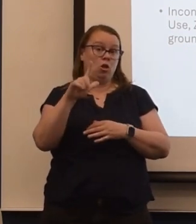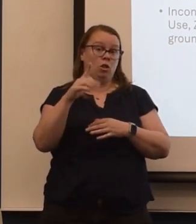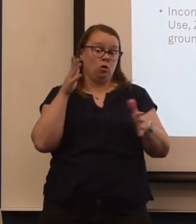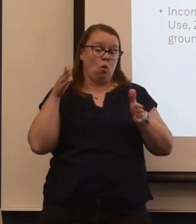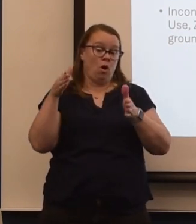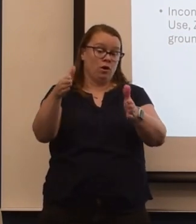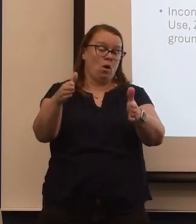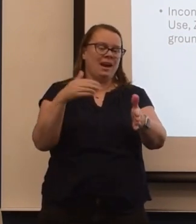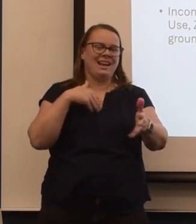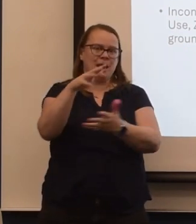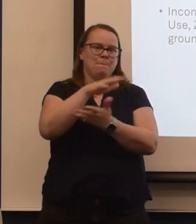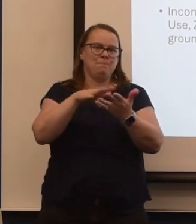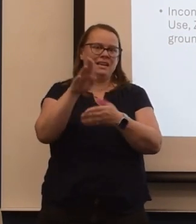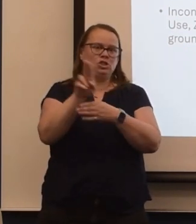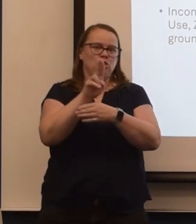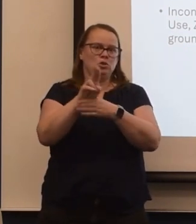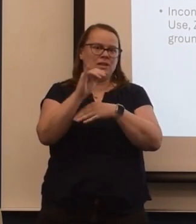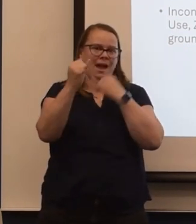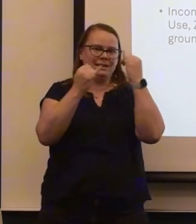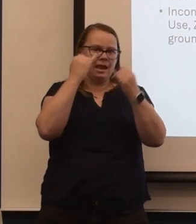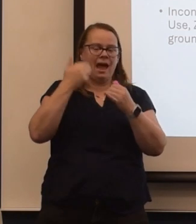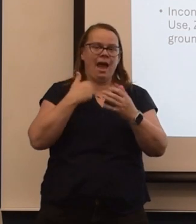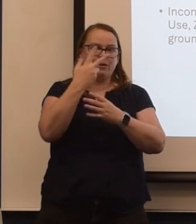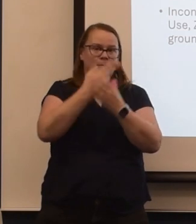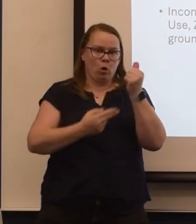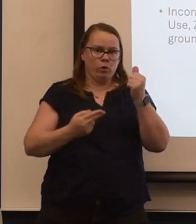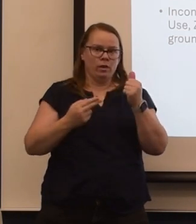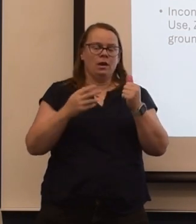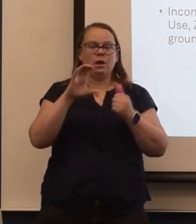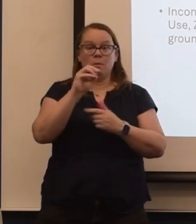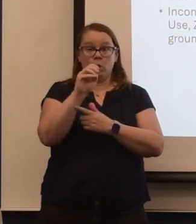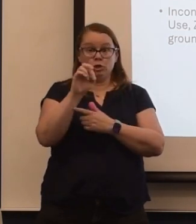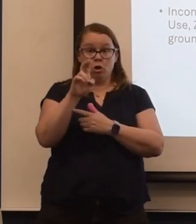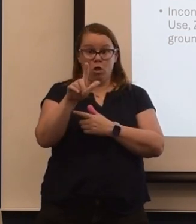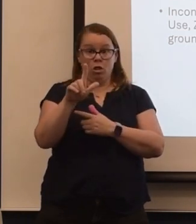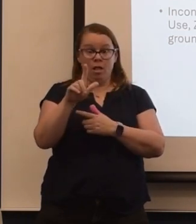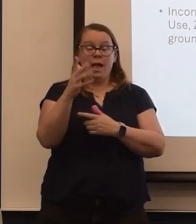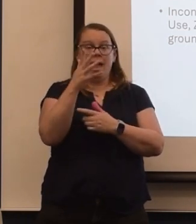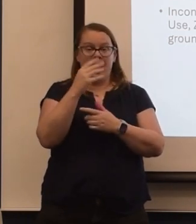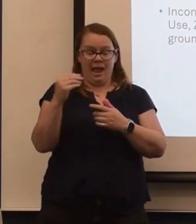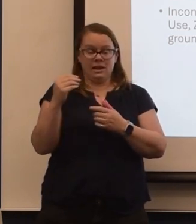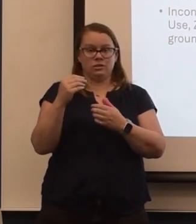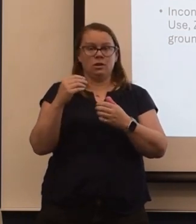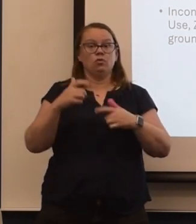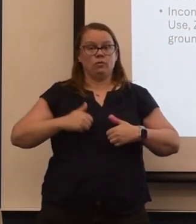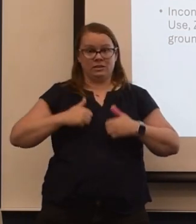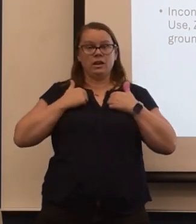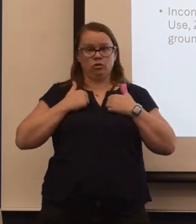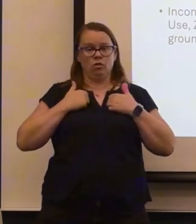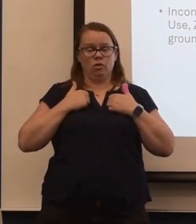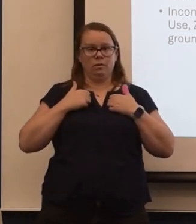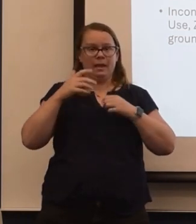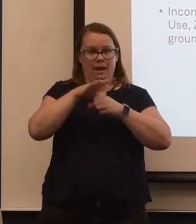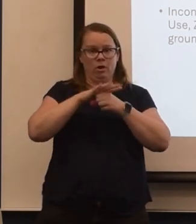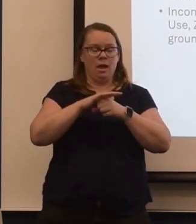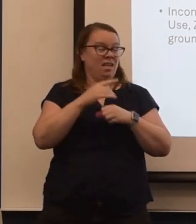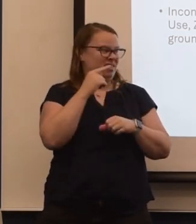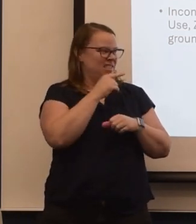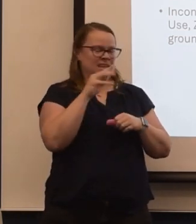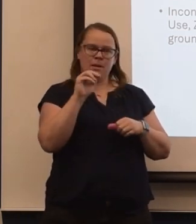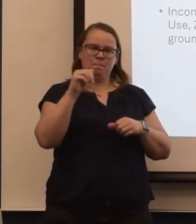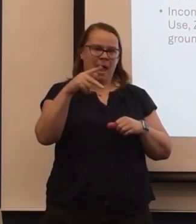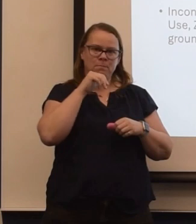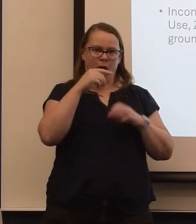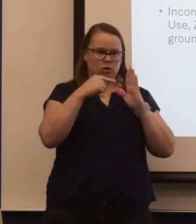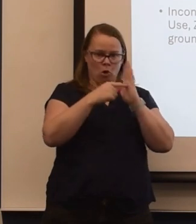of that kind of mixed use idea where we have both commercial and residential in the same area. And this map doesn't show it, but we'll use